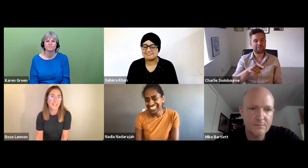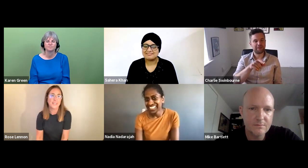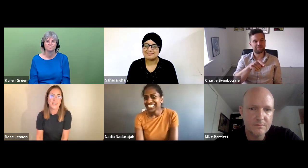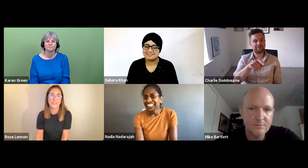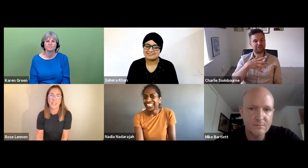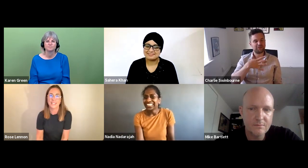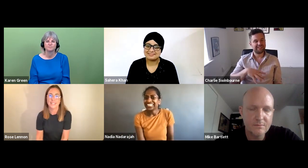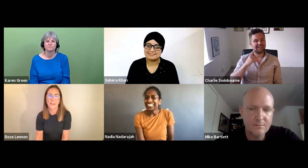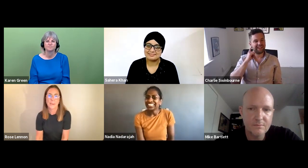time consuming.